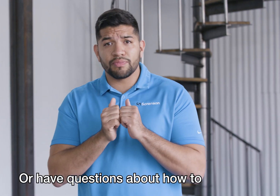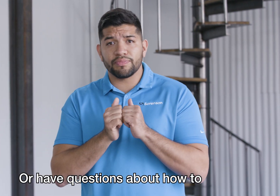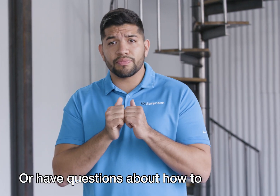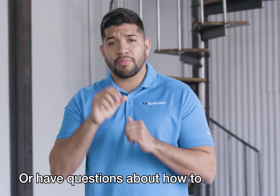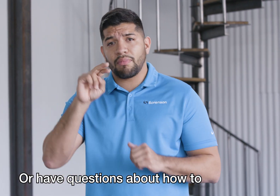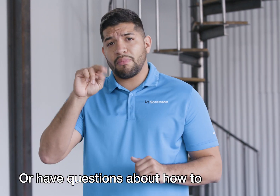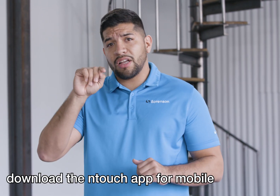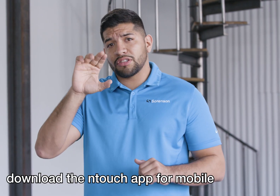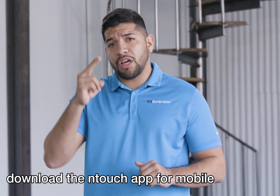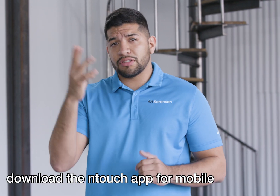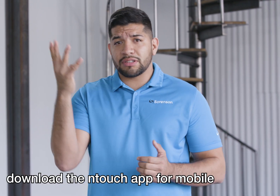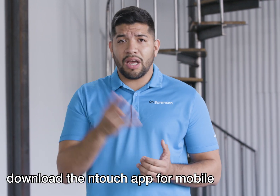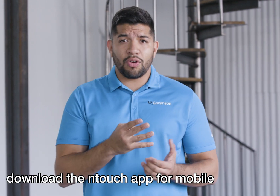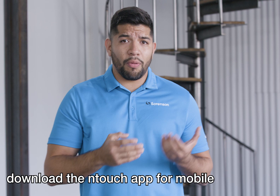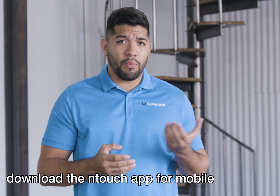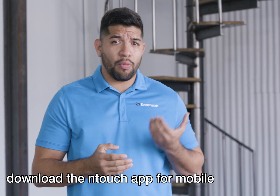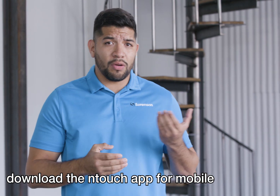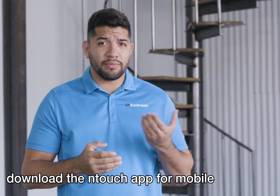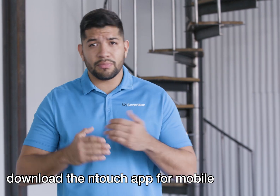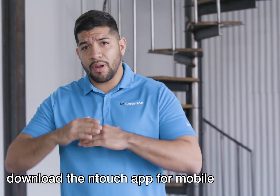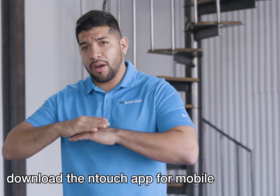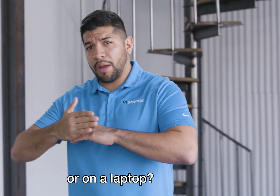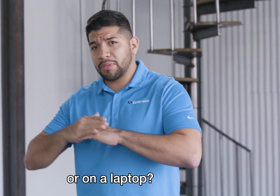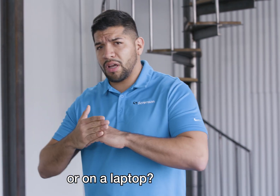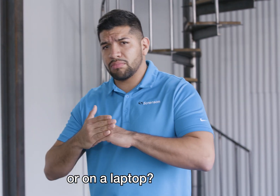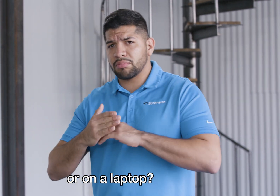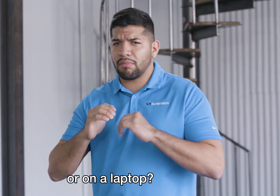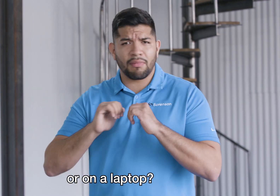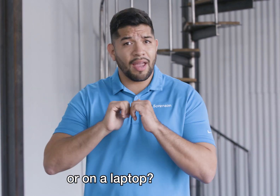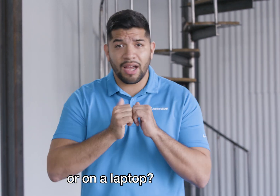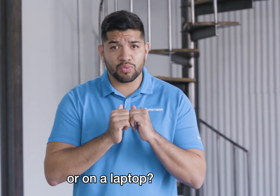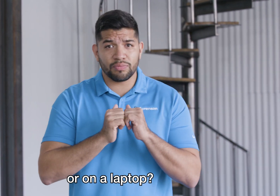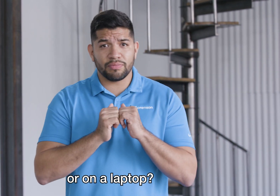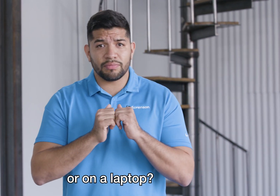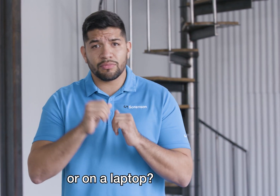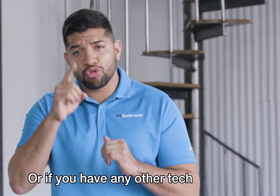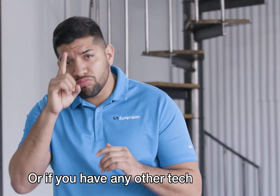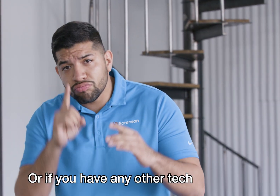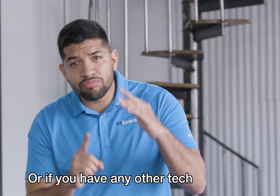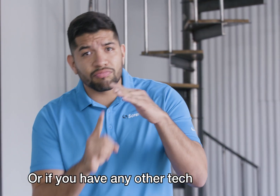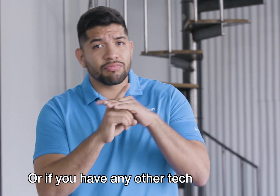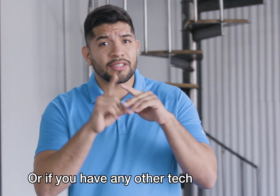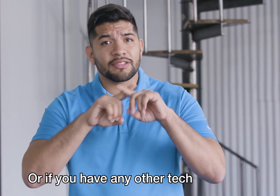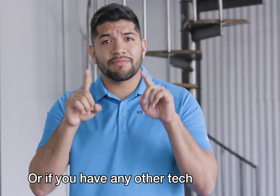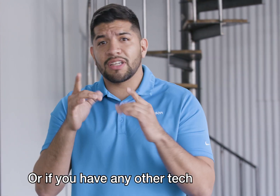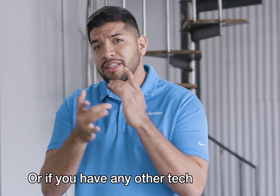have questions about how to download the NTouch app for mobile or on a laptop? If you have any other tech question